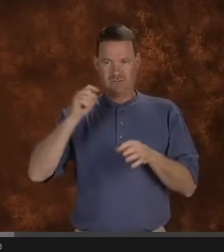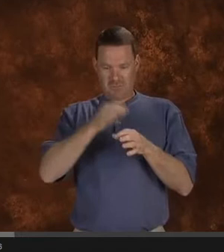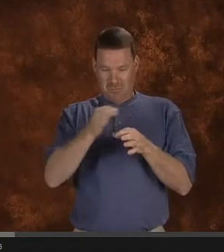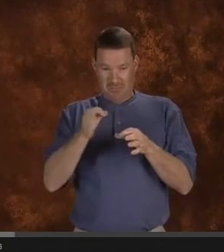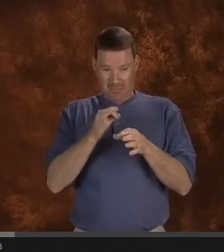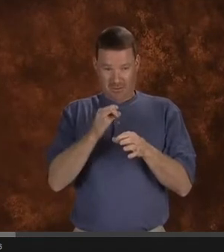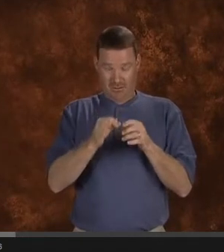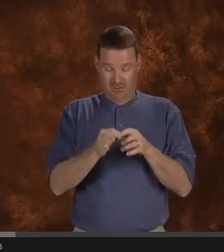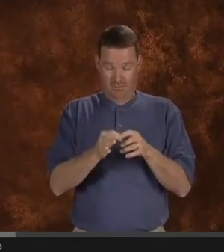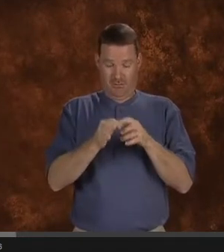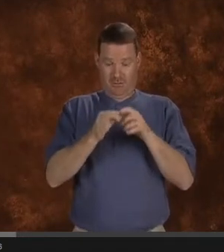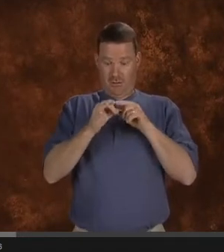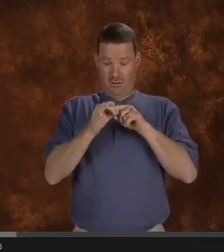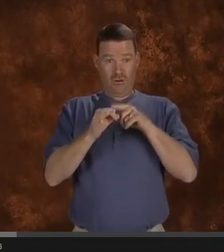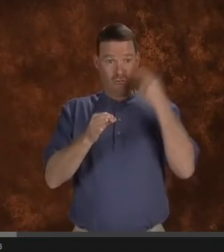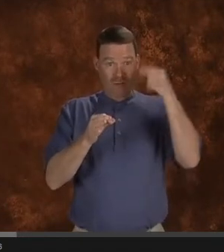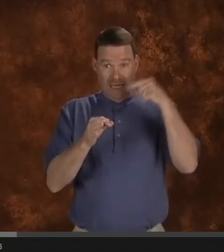chloroplasts.